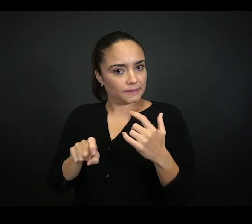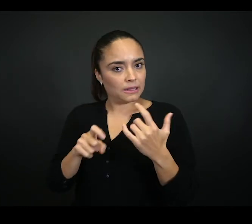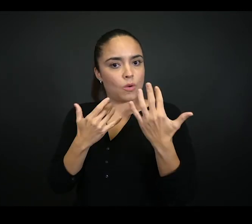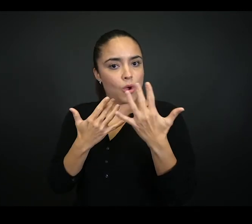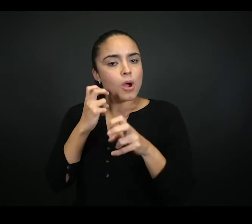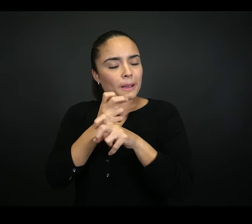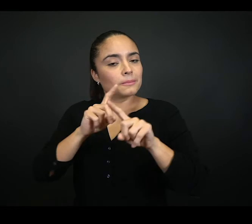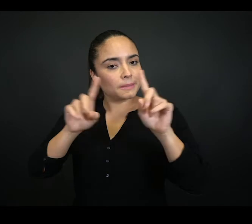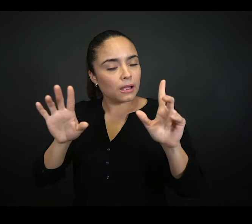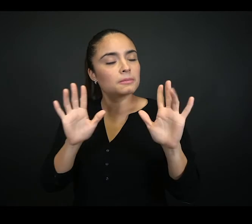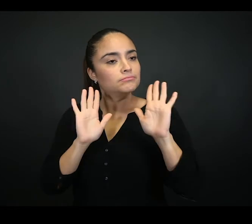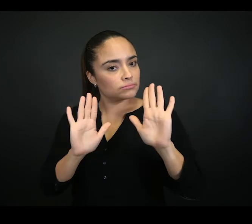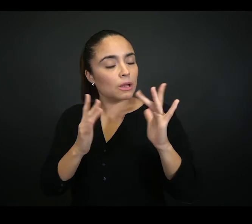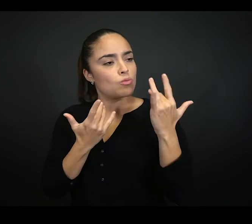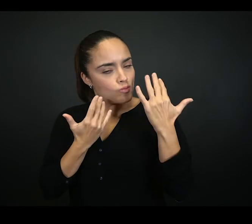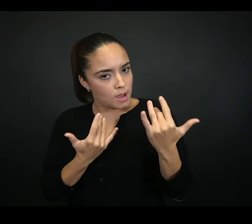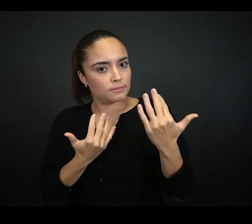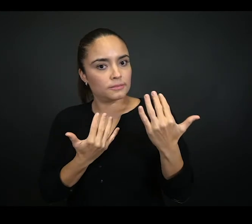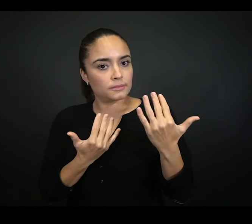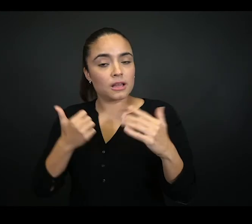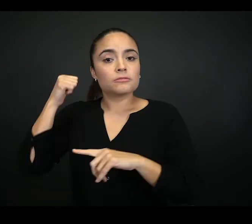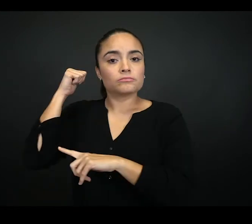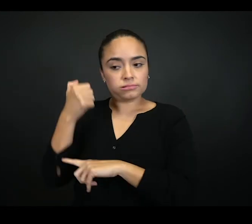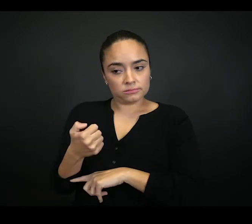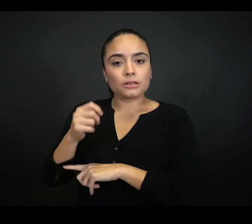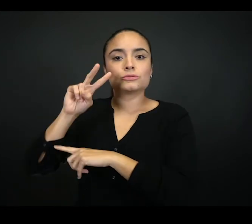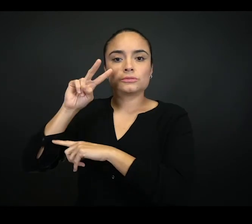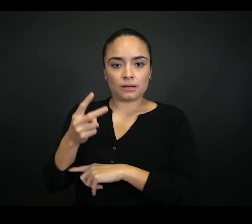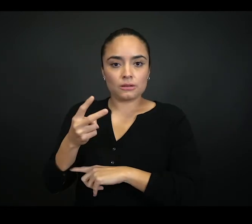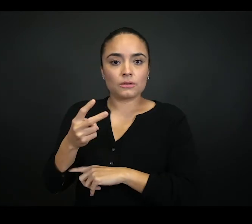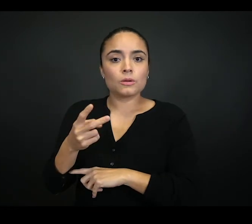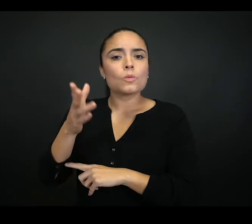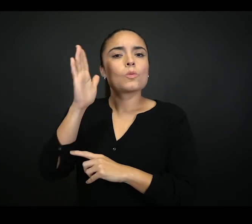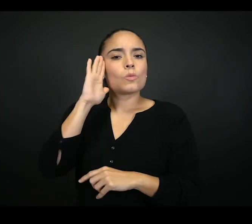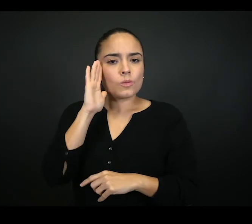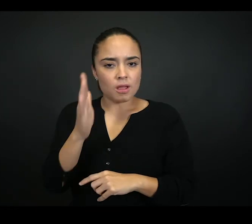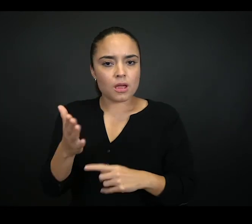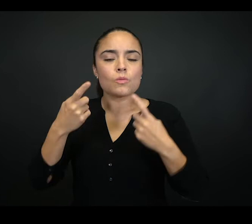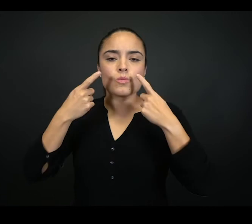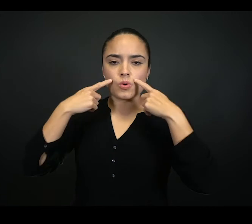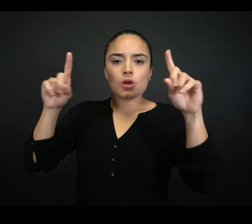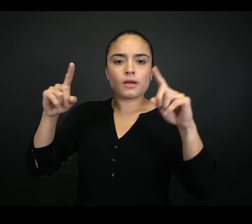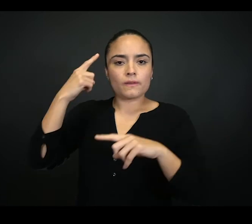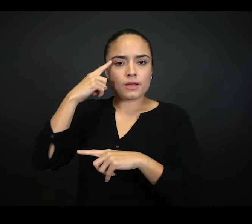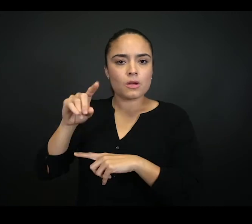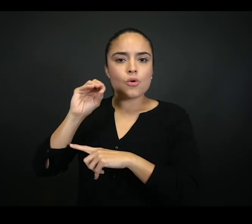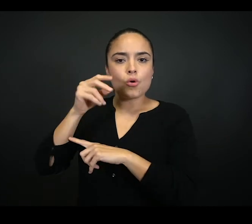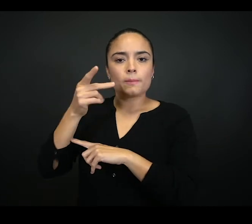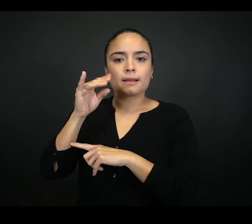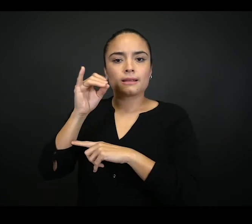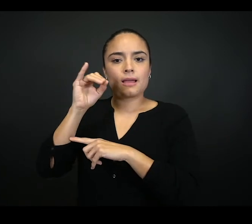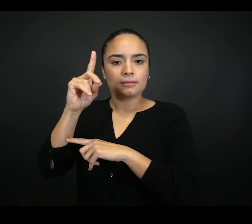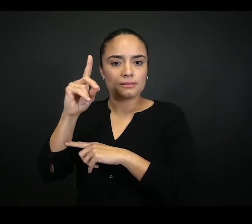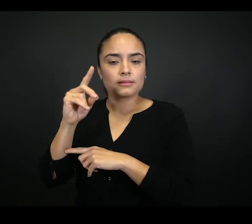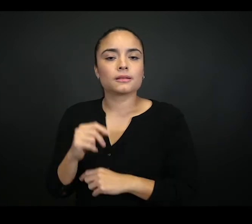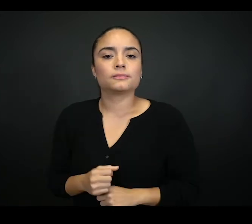1 dose and you wait that period. It's hard to wait that period of time and give the second dose of naloxone. Naloxone